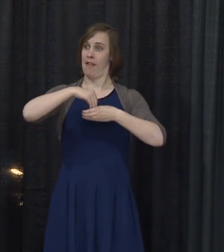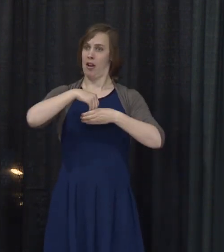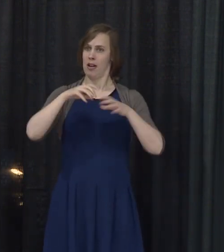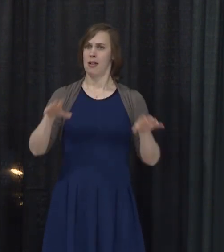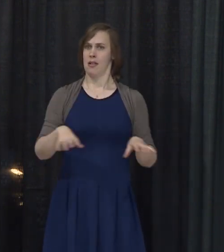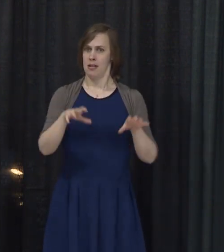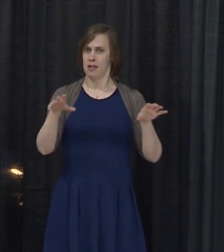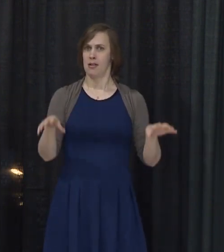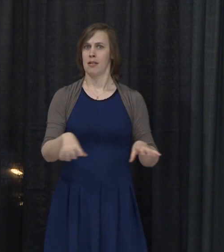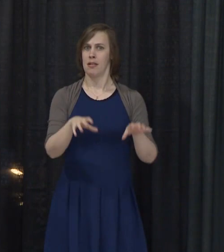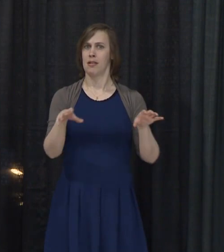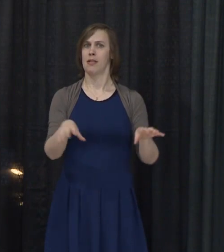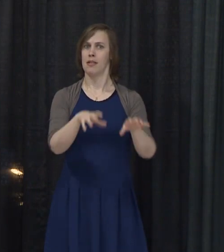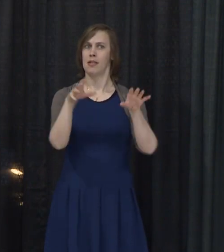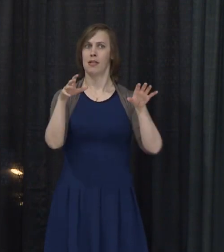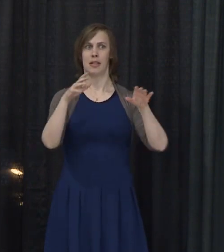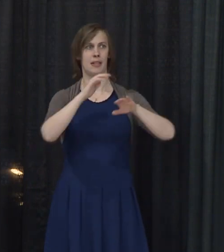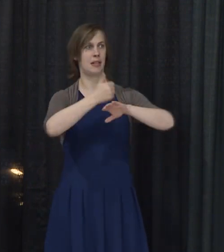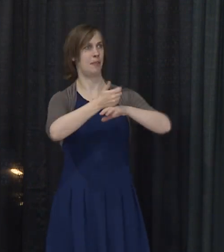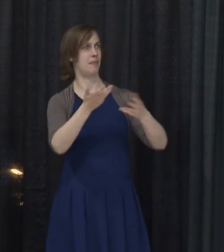ceremony a truly special event.